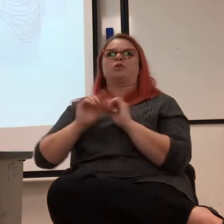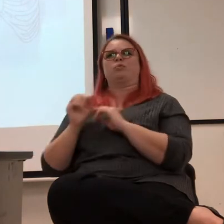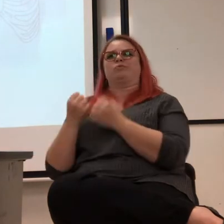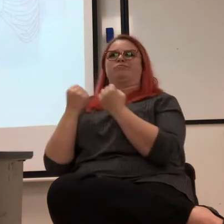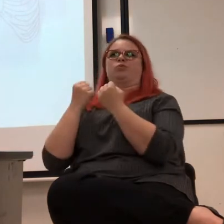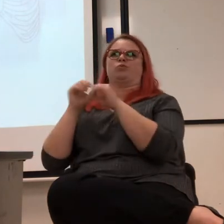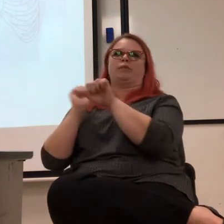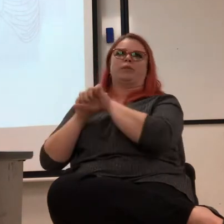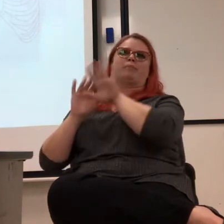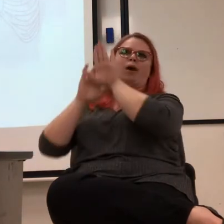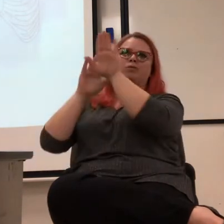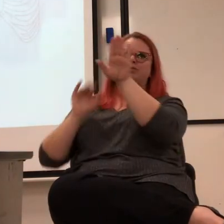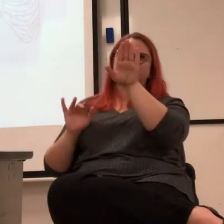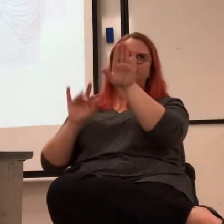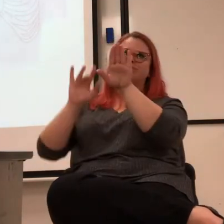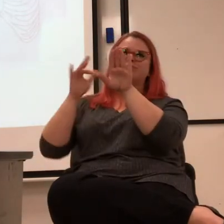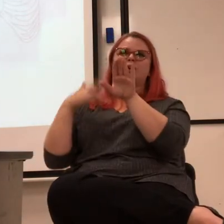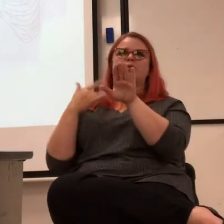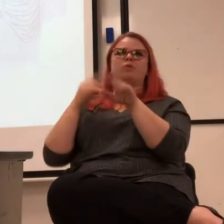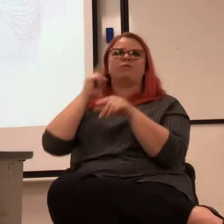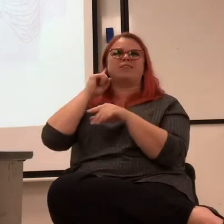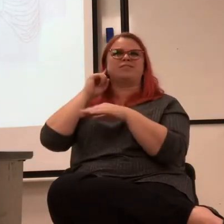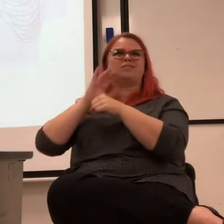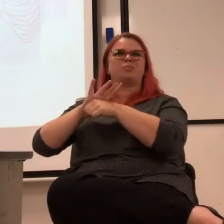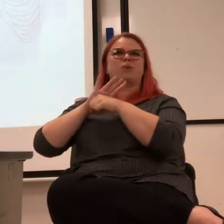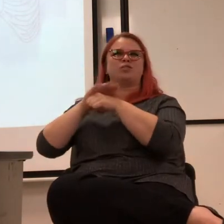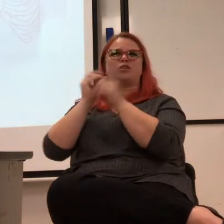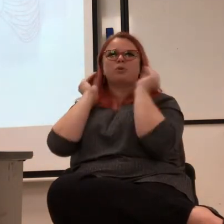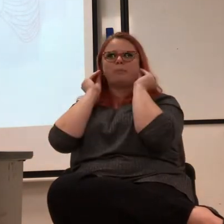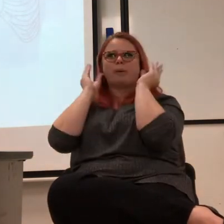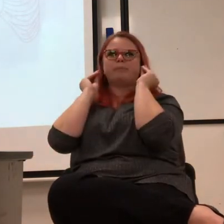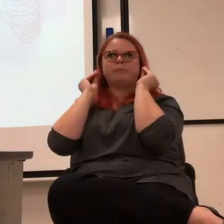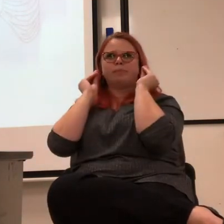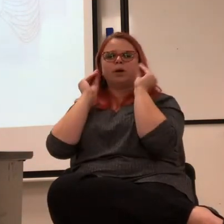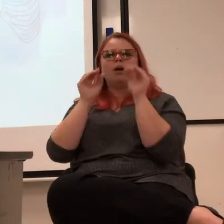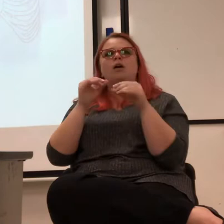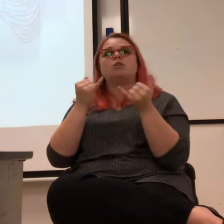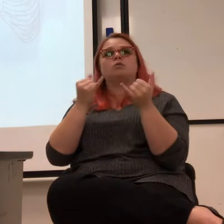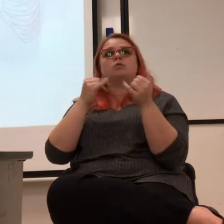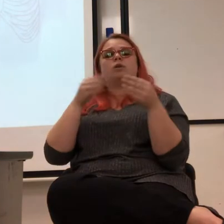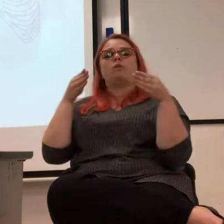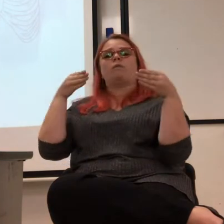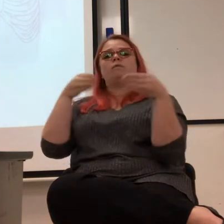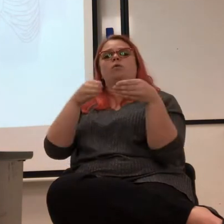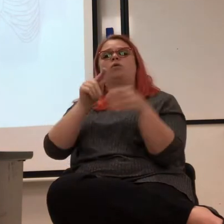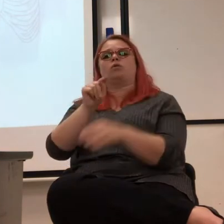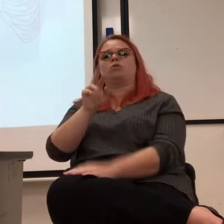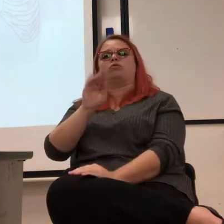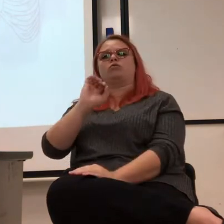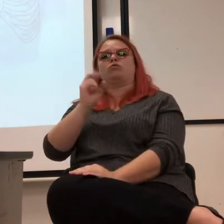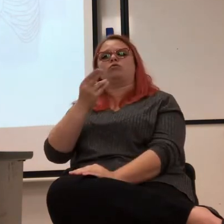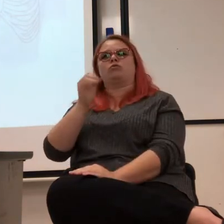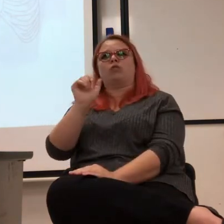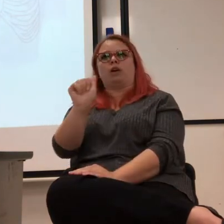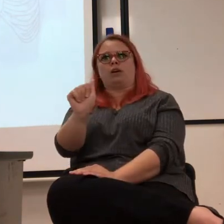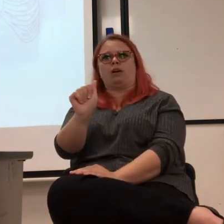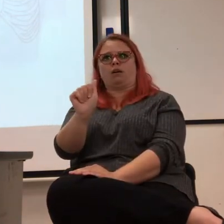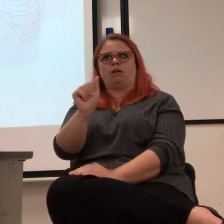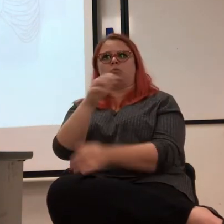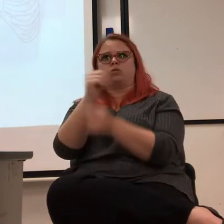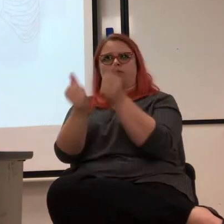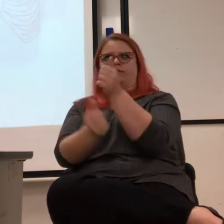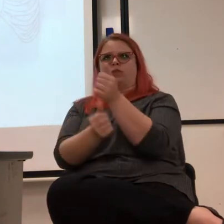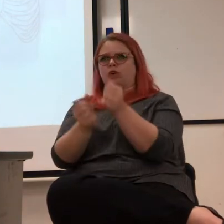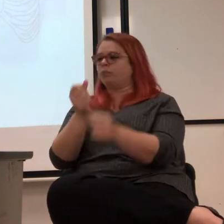So that takes us to the trachea. So you go larynx, now trachea, which is just inferior to it. As you can see here,